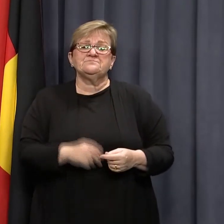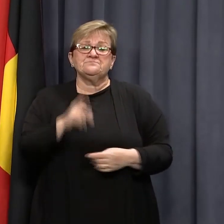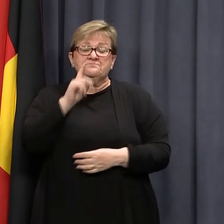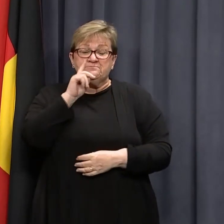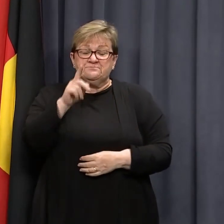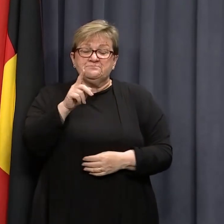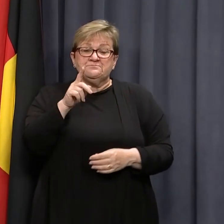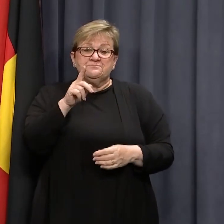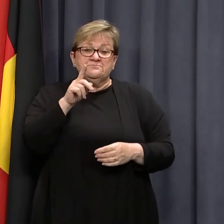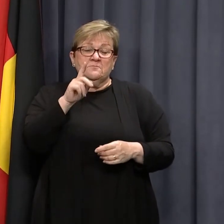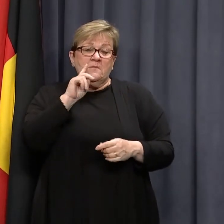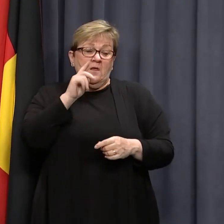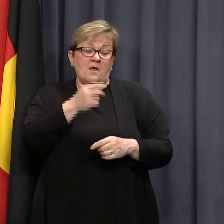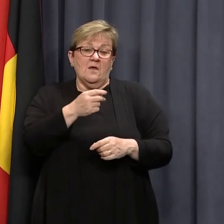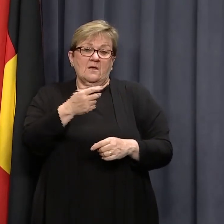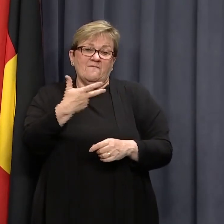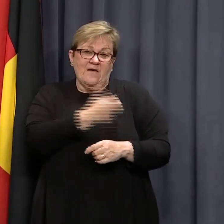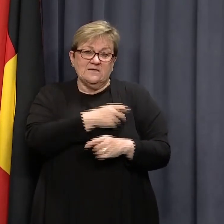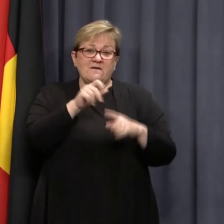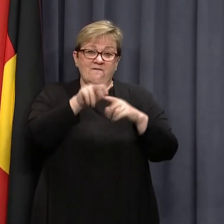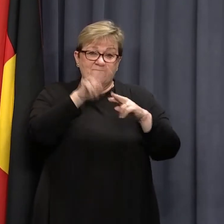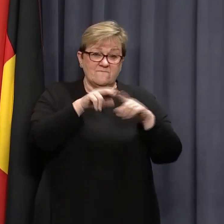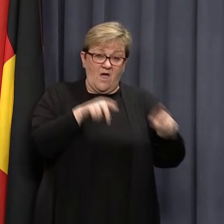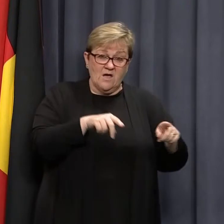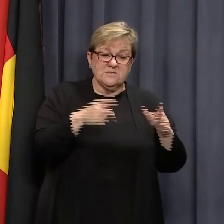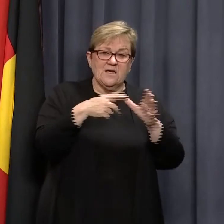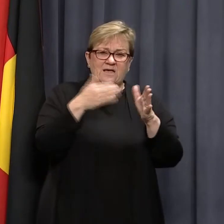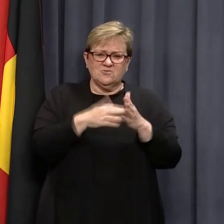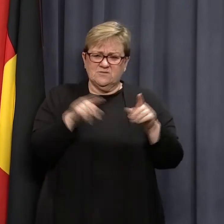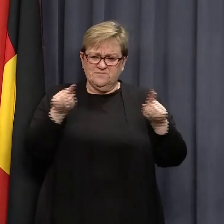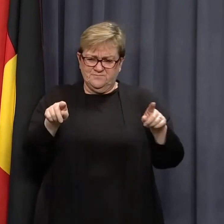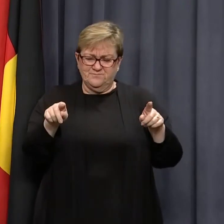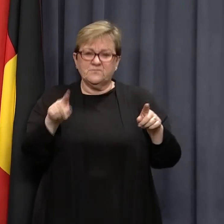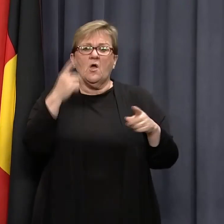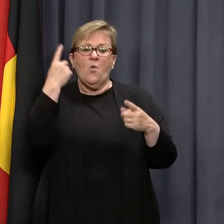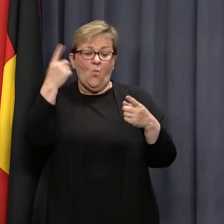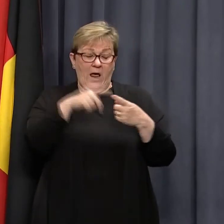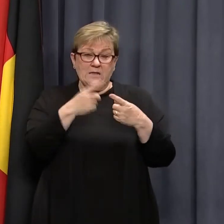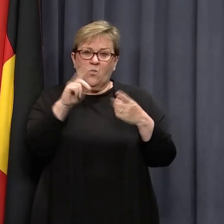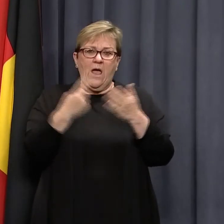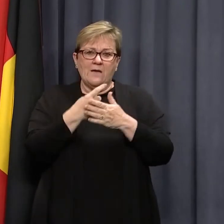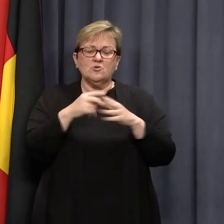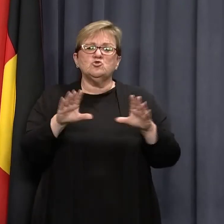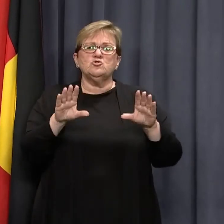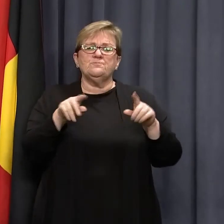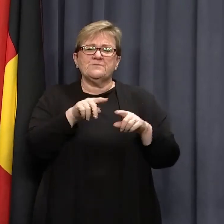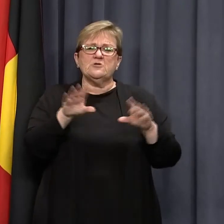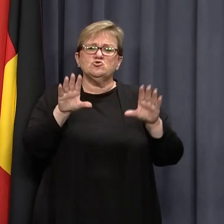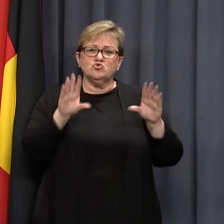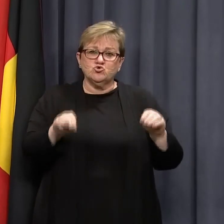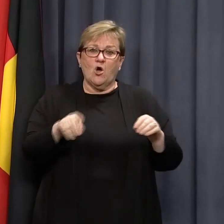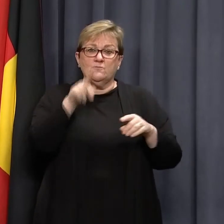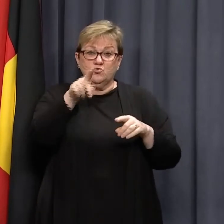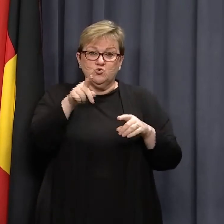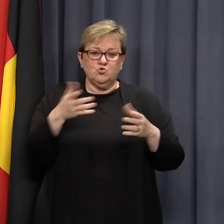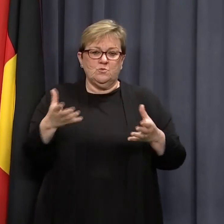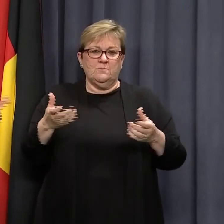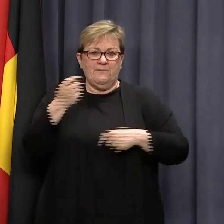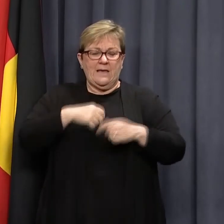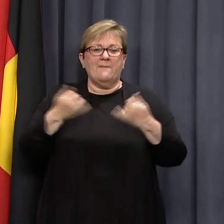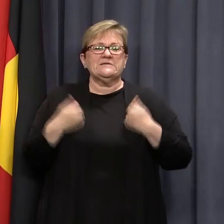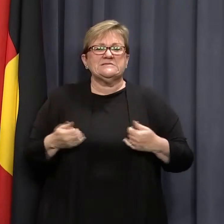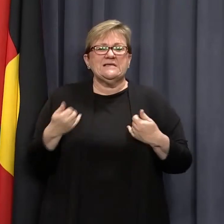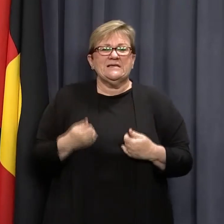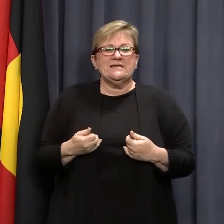vaccines, both the Pfizer and the AstraZeneca vaccine do 2 things. One, they'll stop you getting it, and we've seen that.